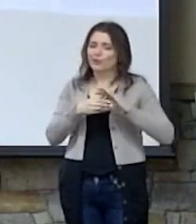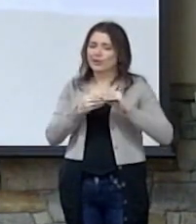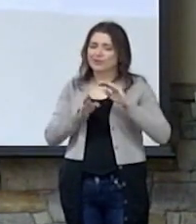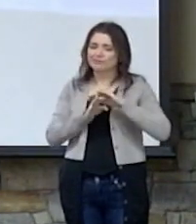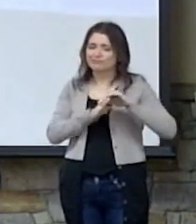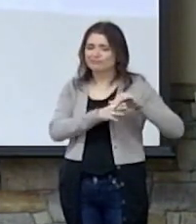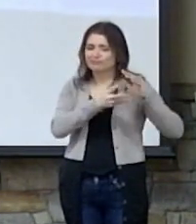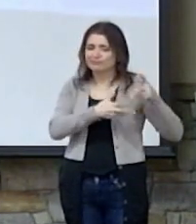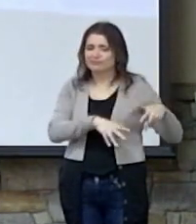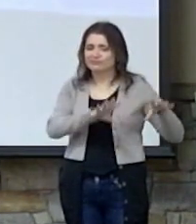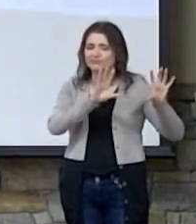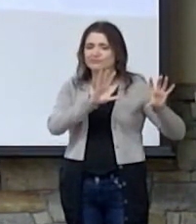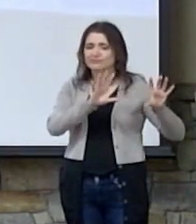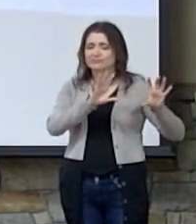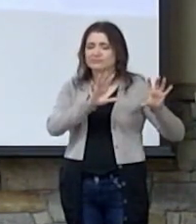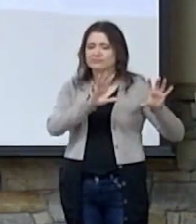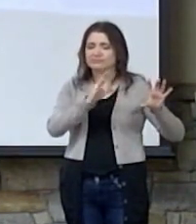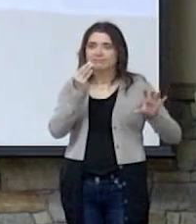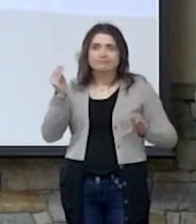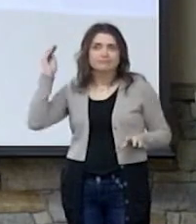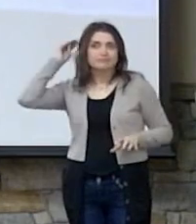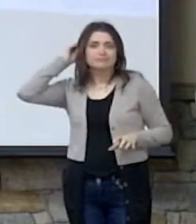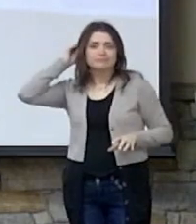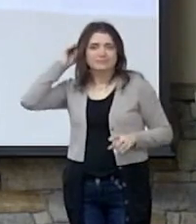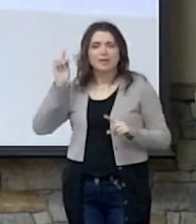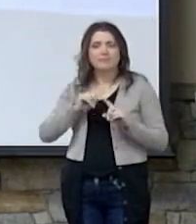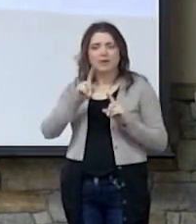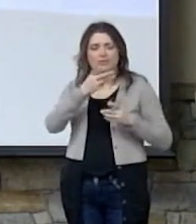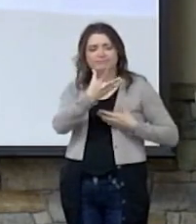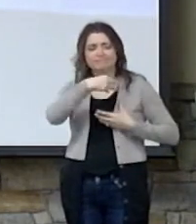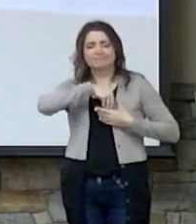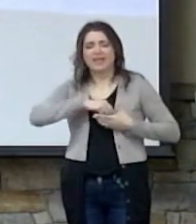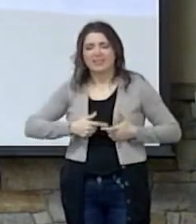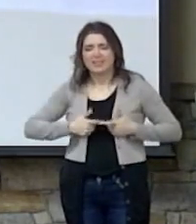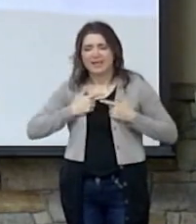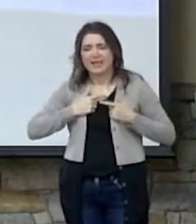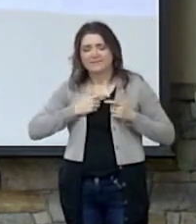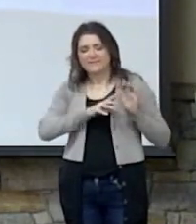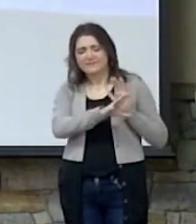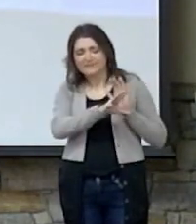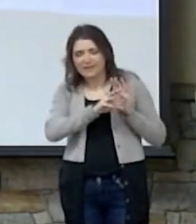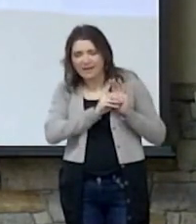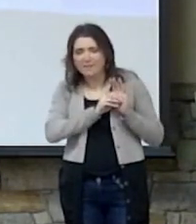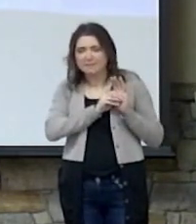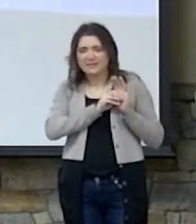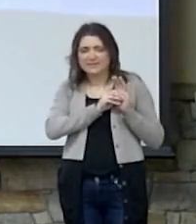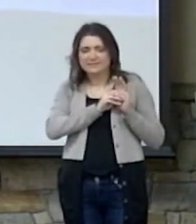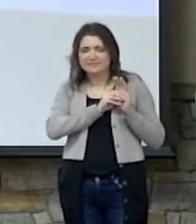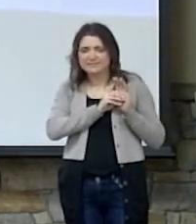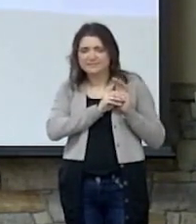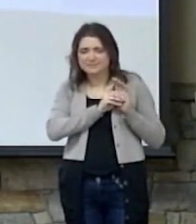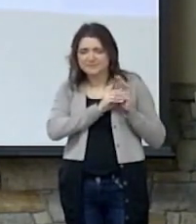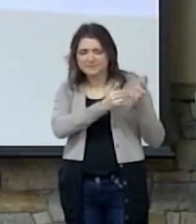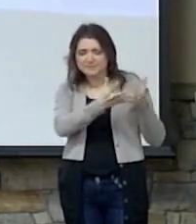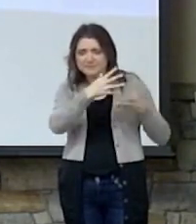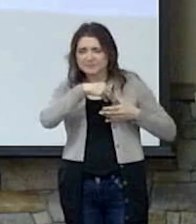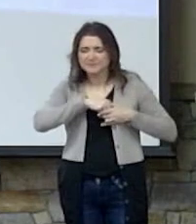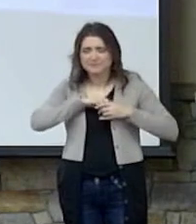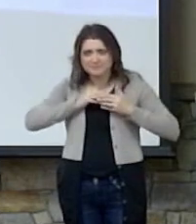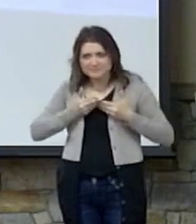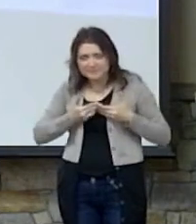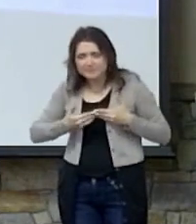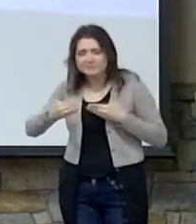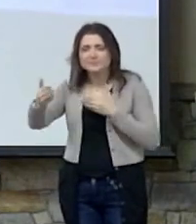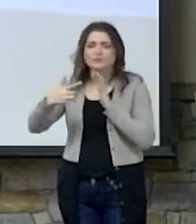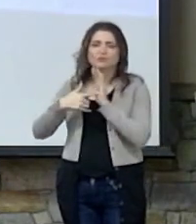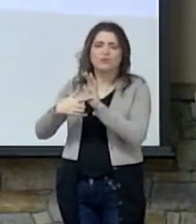to be lived out in our lives. It's meant to change our hearts. It's meant to influence us in a way so that we become the next individual that